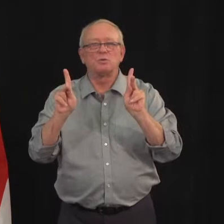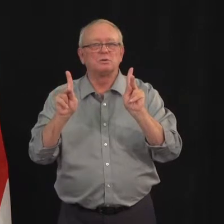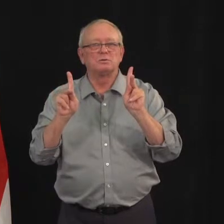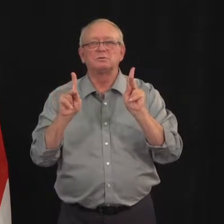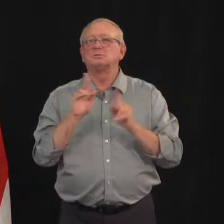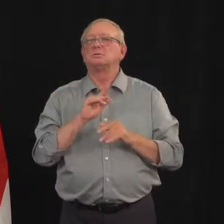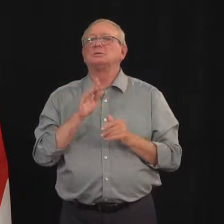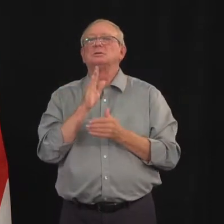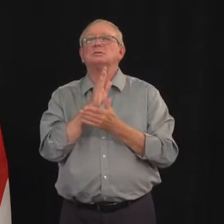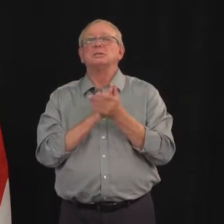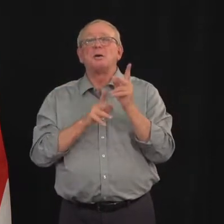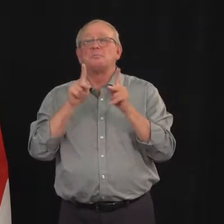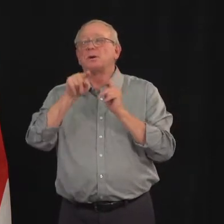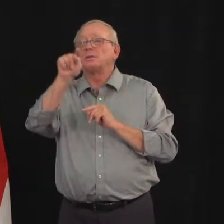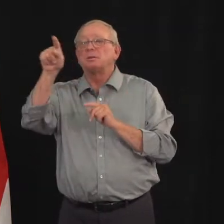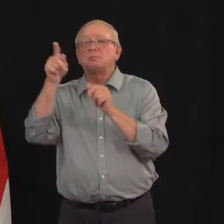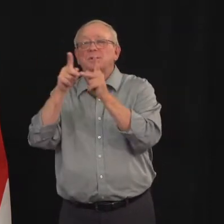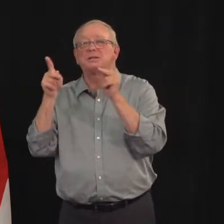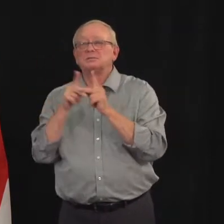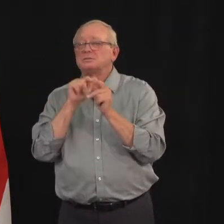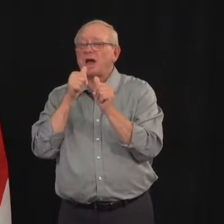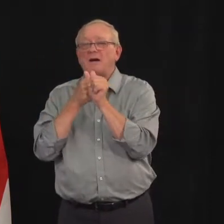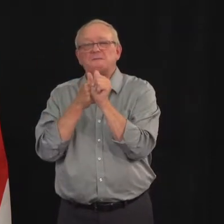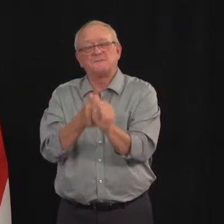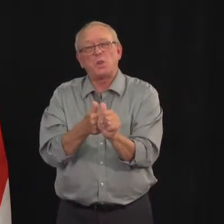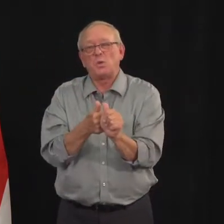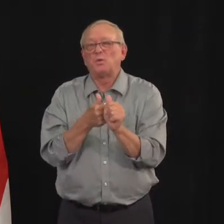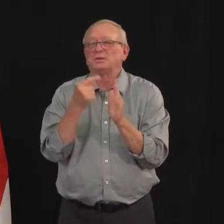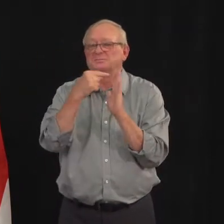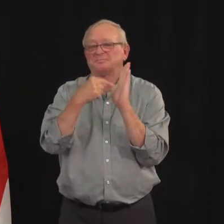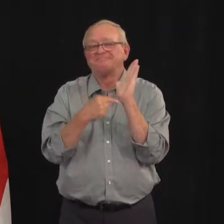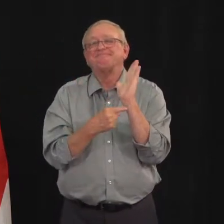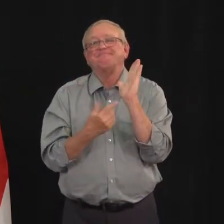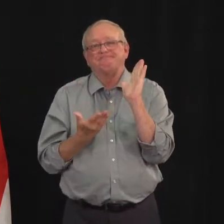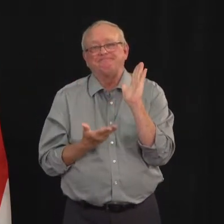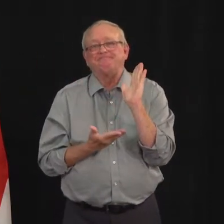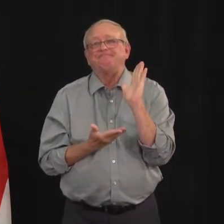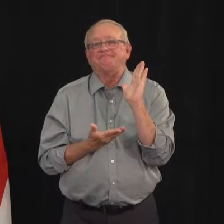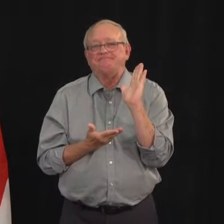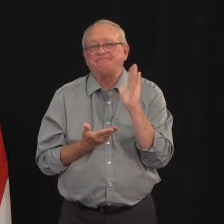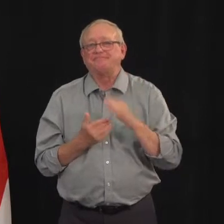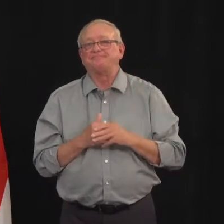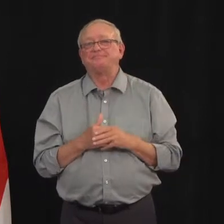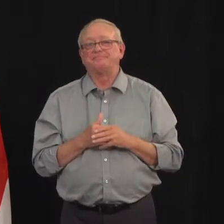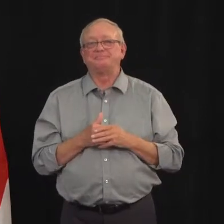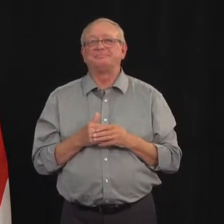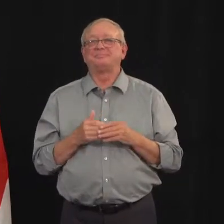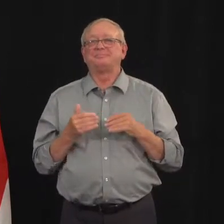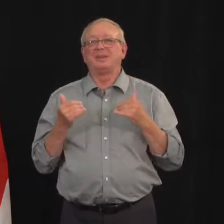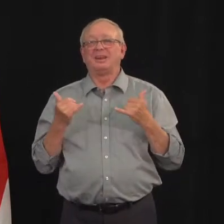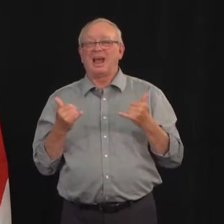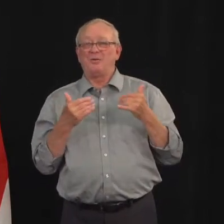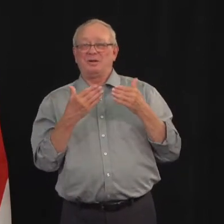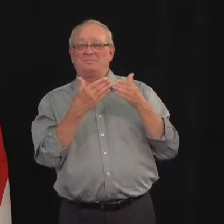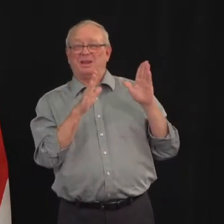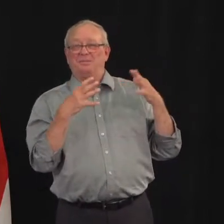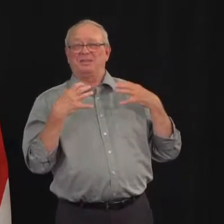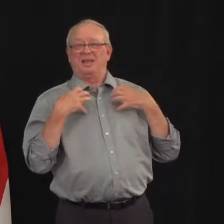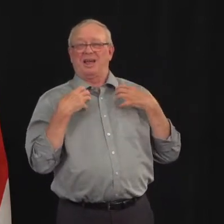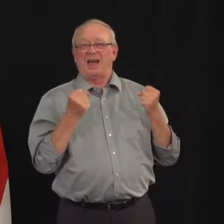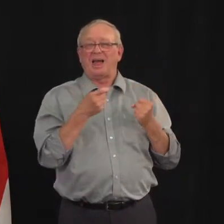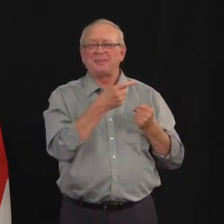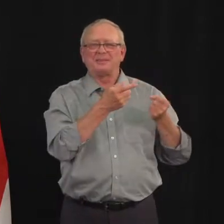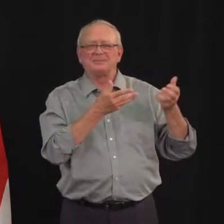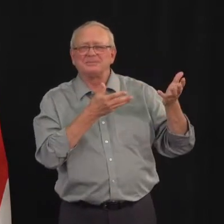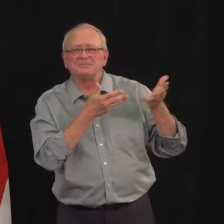teams, we're having conversations with Alberta Health Services about our public health teams more proactively going into those places where we